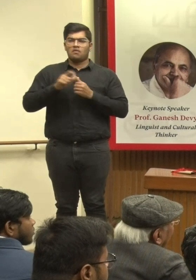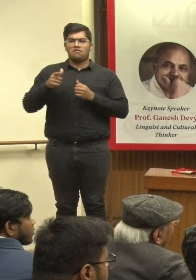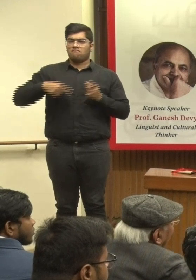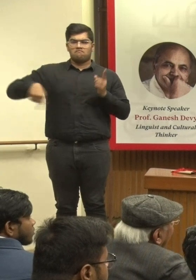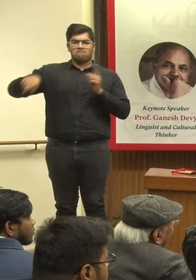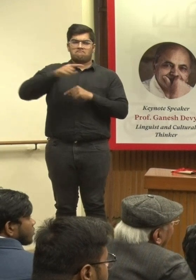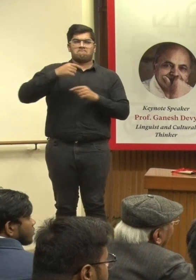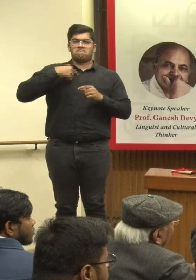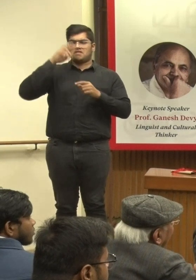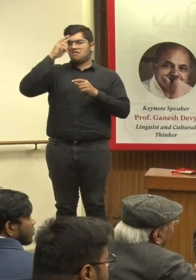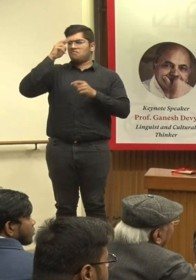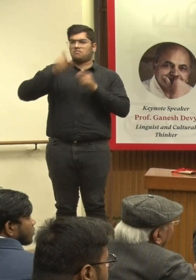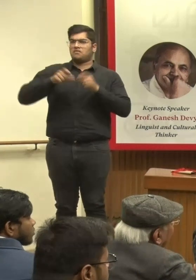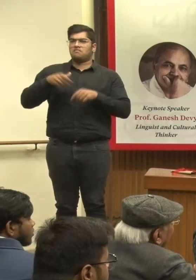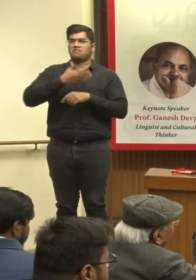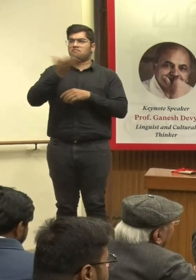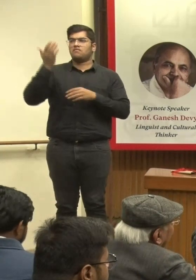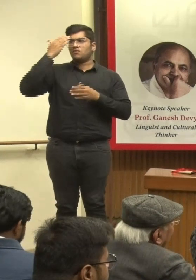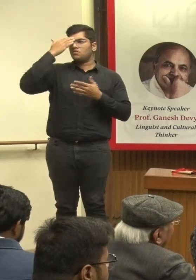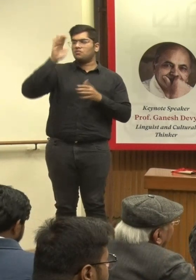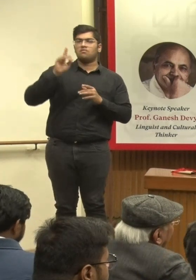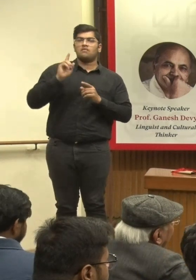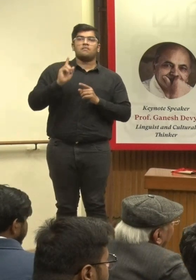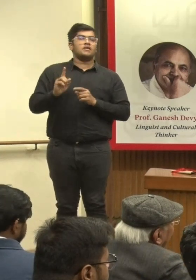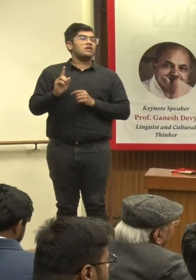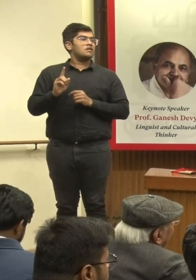this, but let me share it.